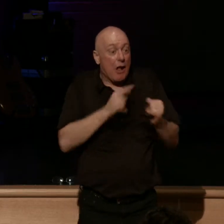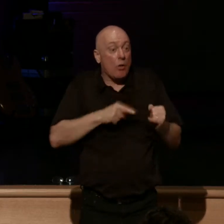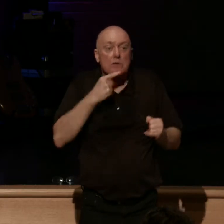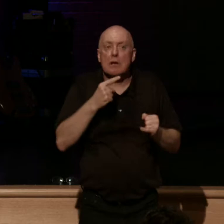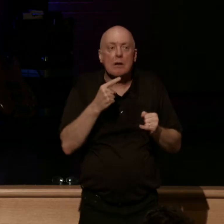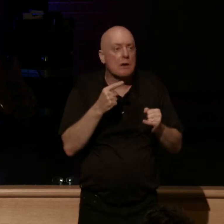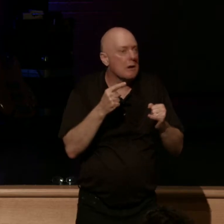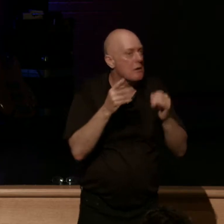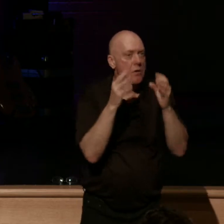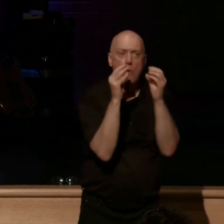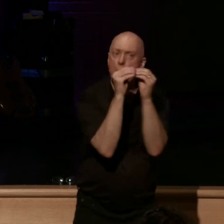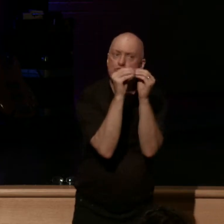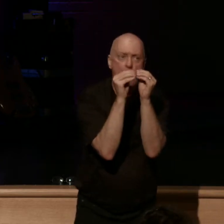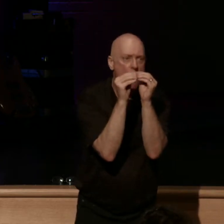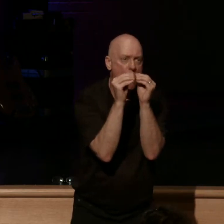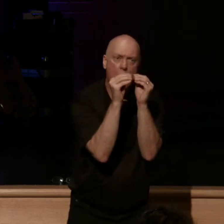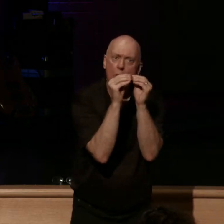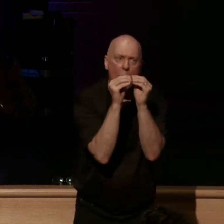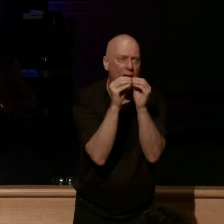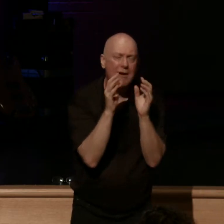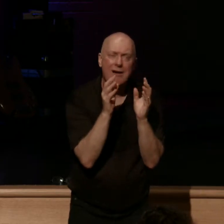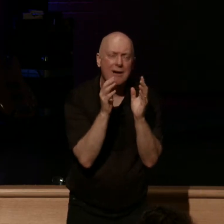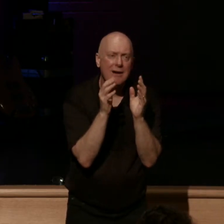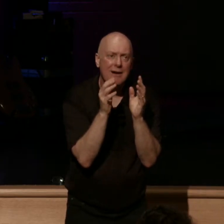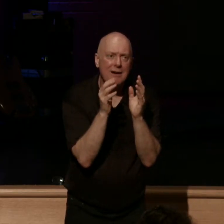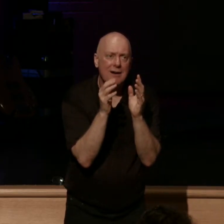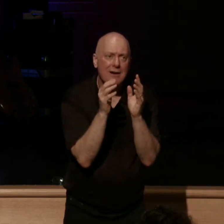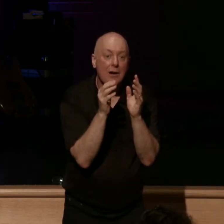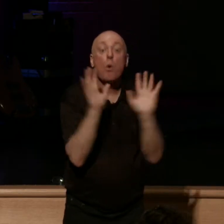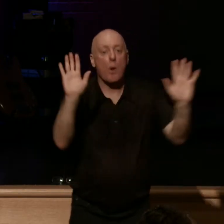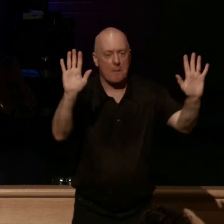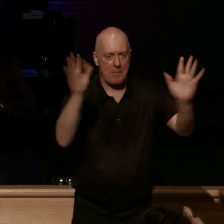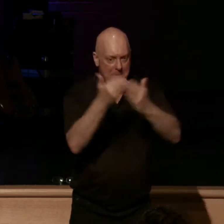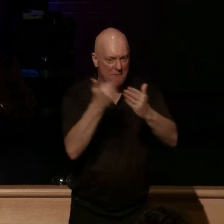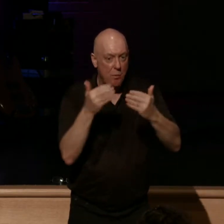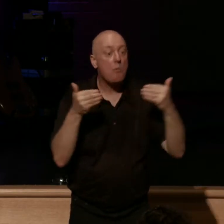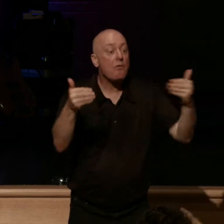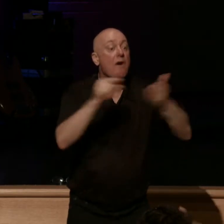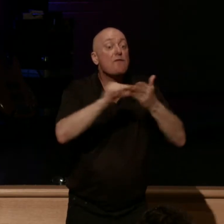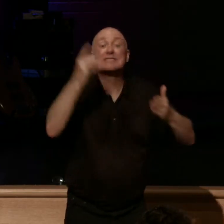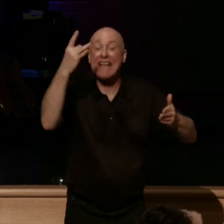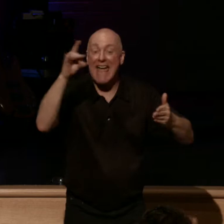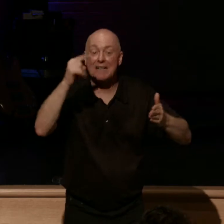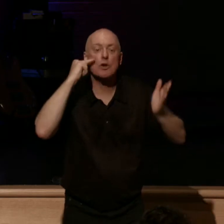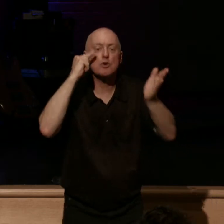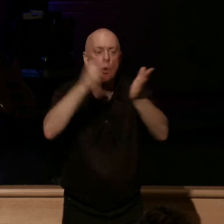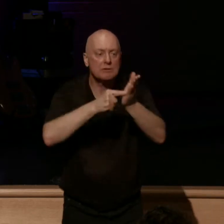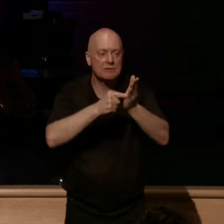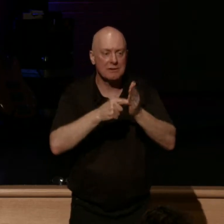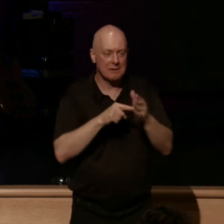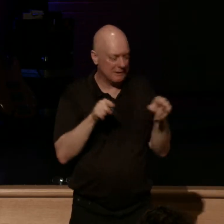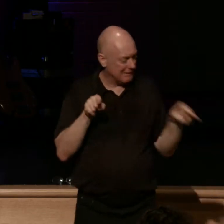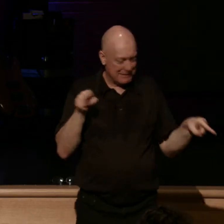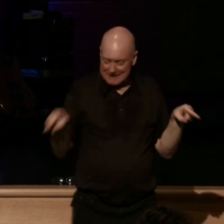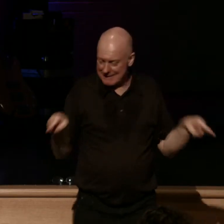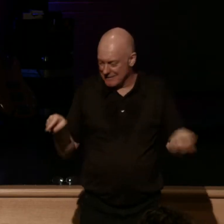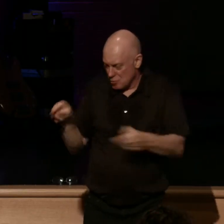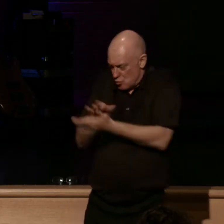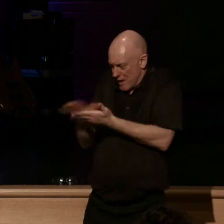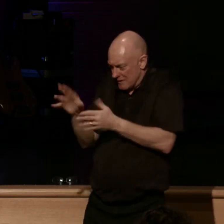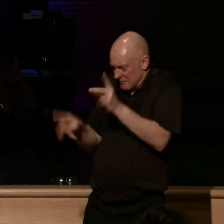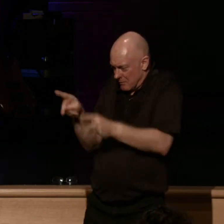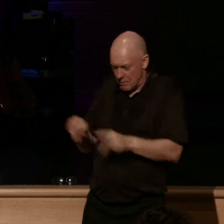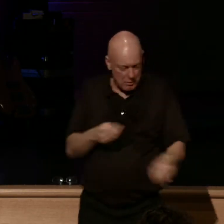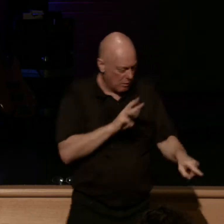there's so much to live for. Just before we move on, verse 18, notice, distinction between righteous and